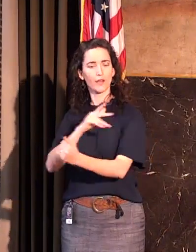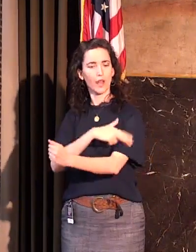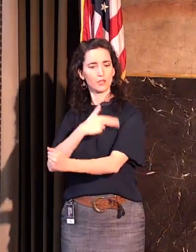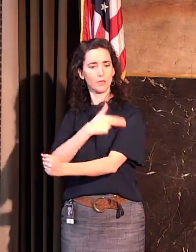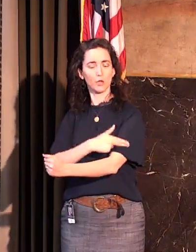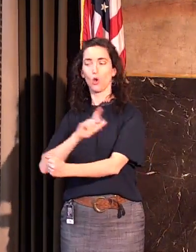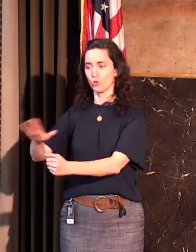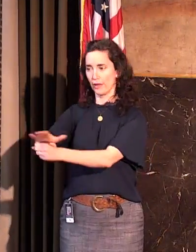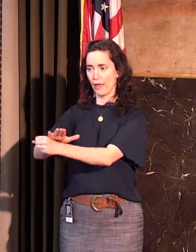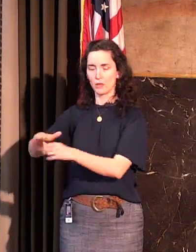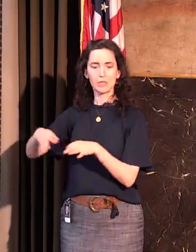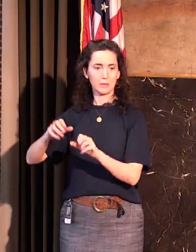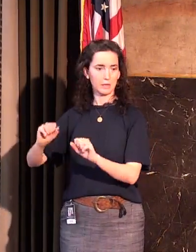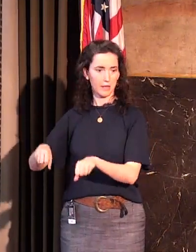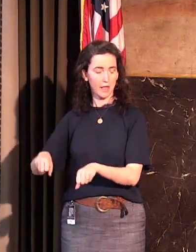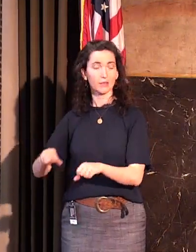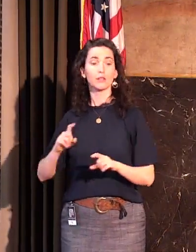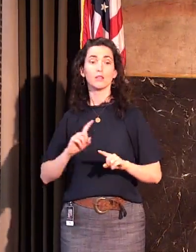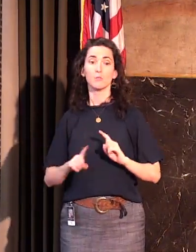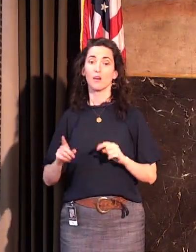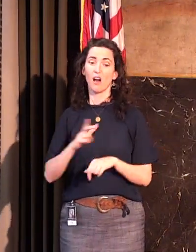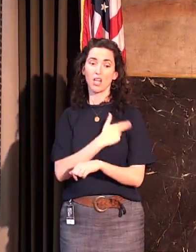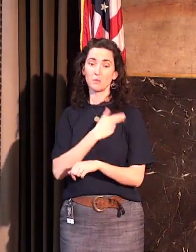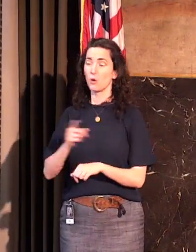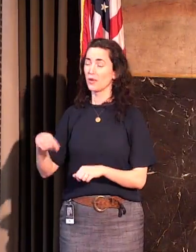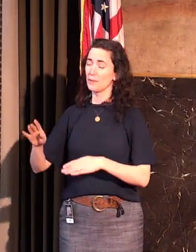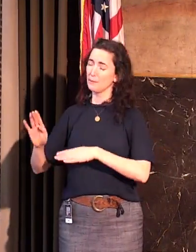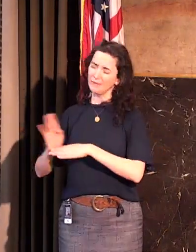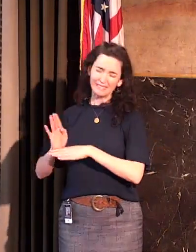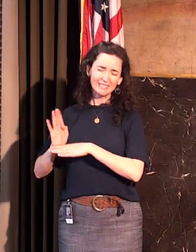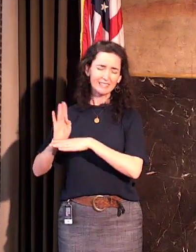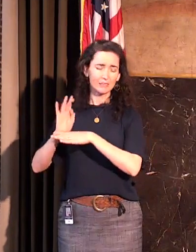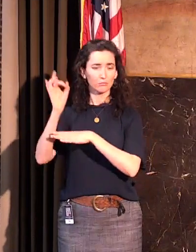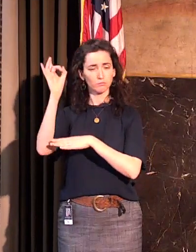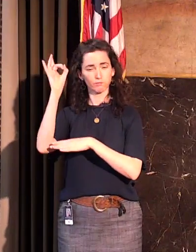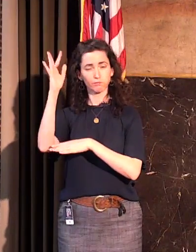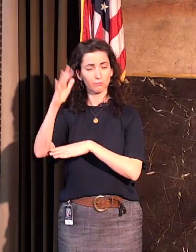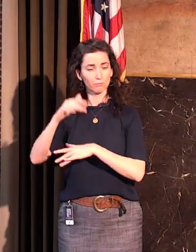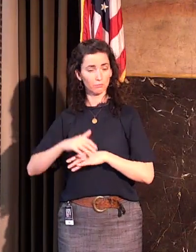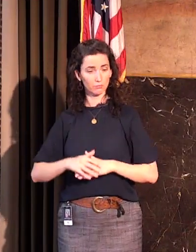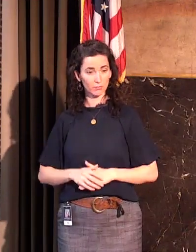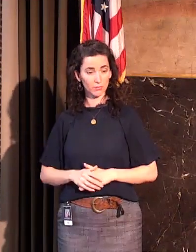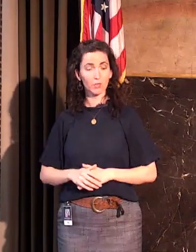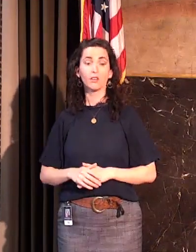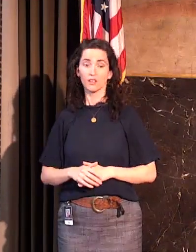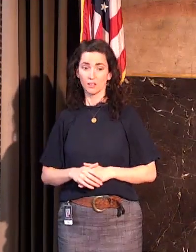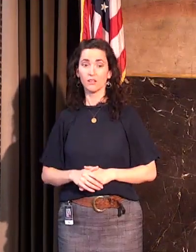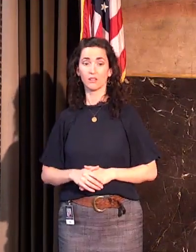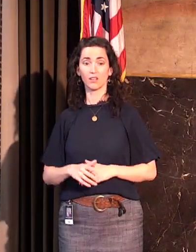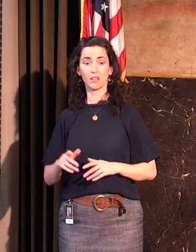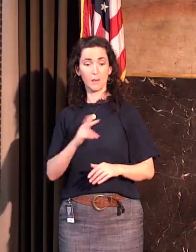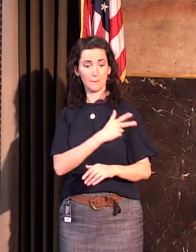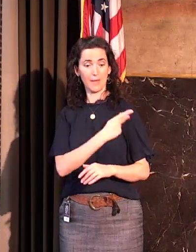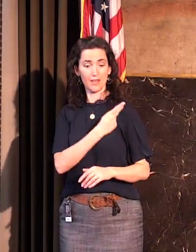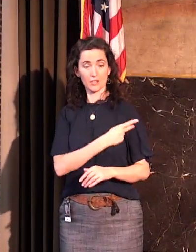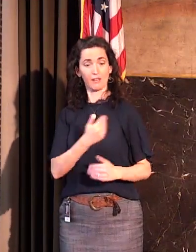lines in this, but they're extremely busy. And when you have 1,400 COVID positive